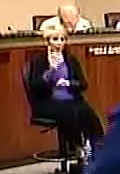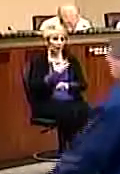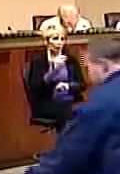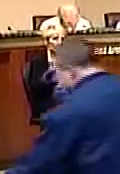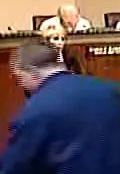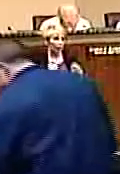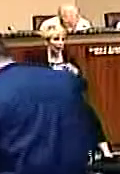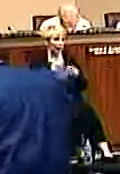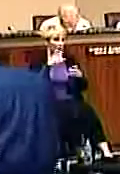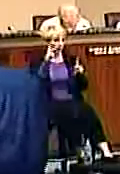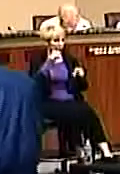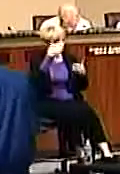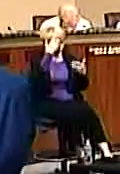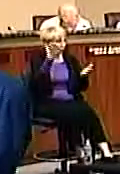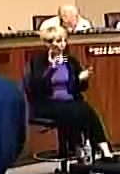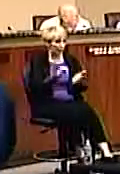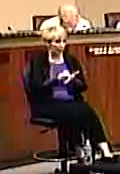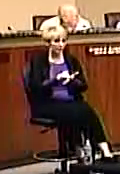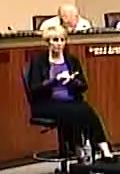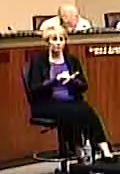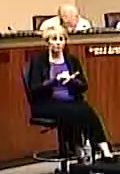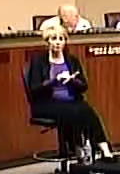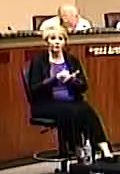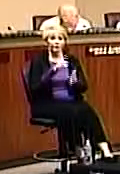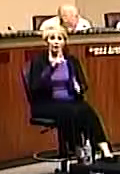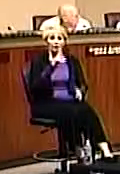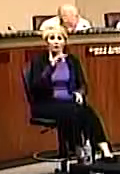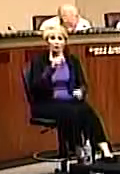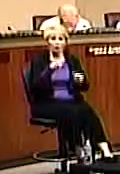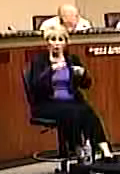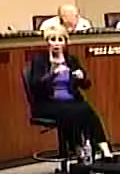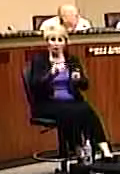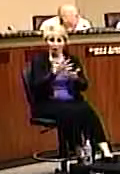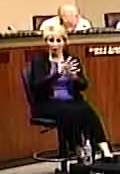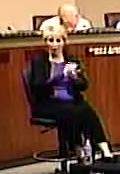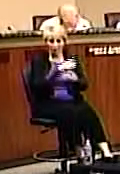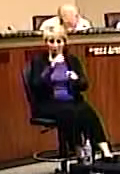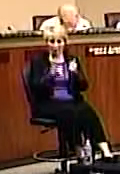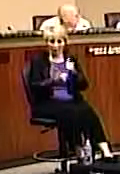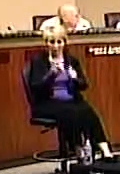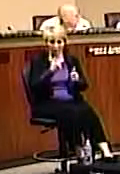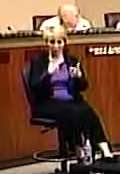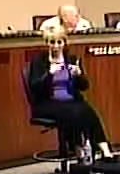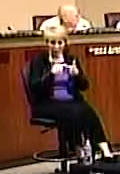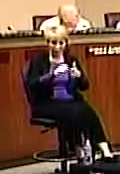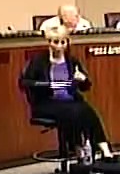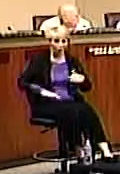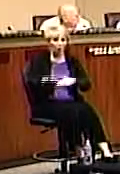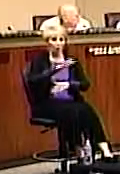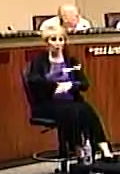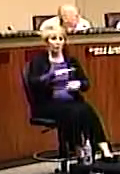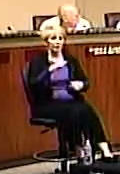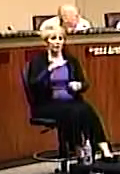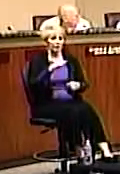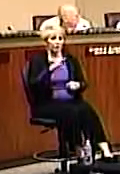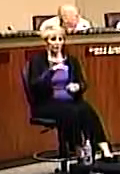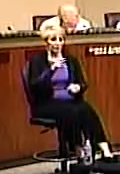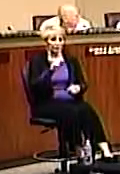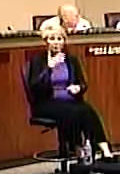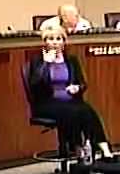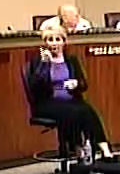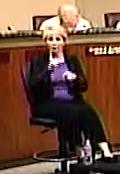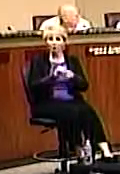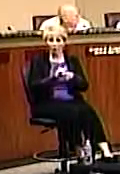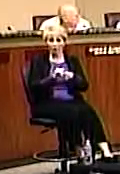electricity. A lot of people aren't aware of that. Utility deposits are collected by most utilities across America. It's the best